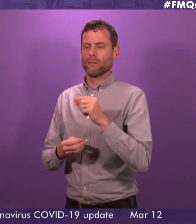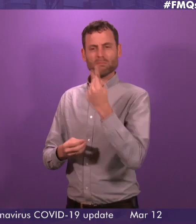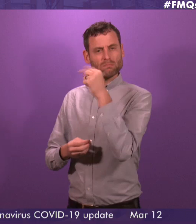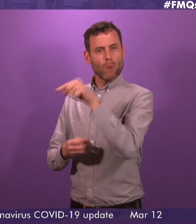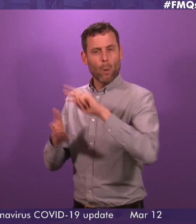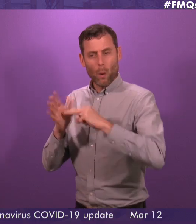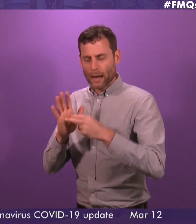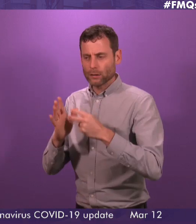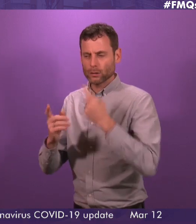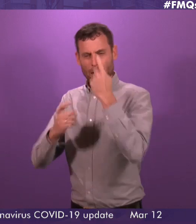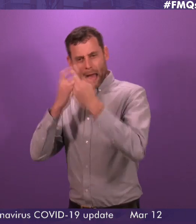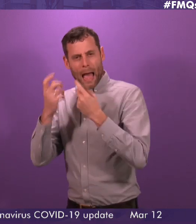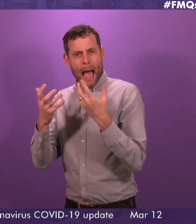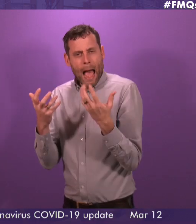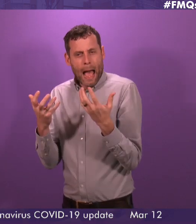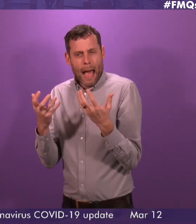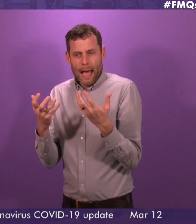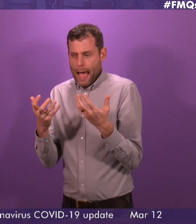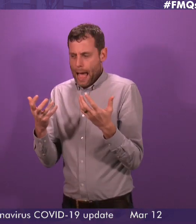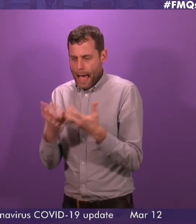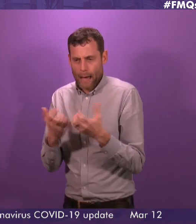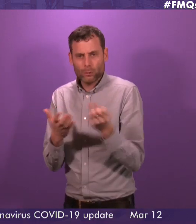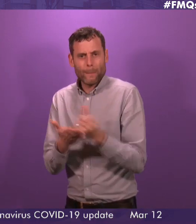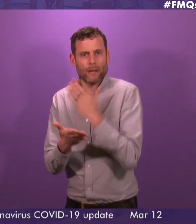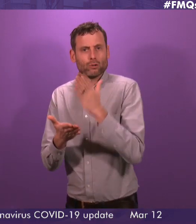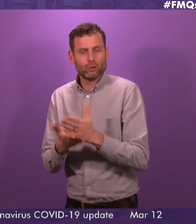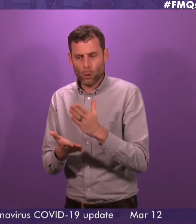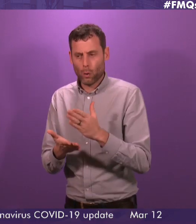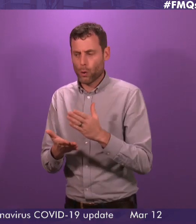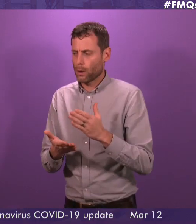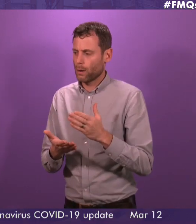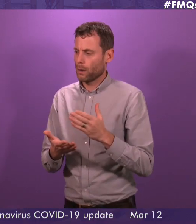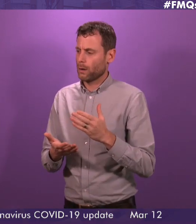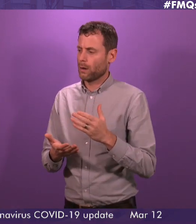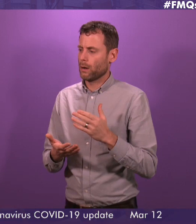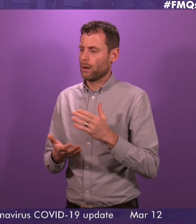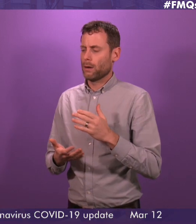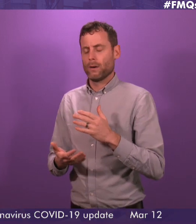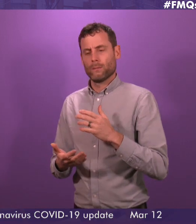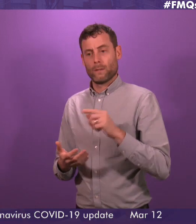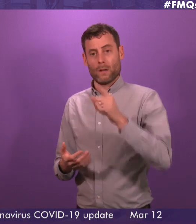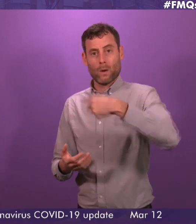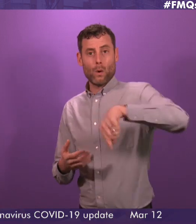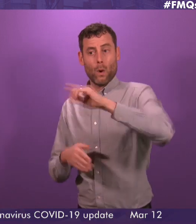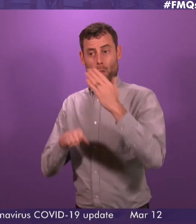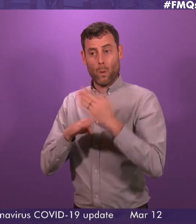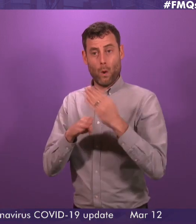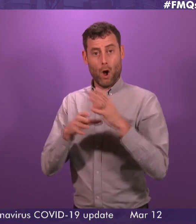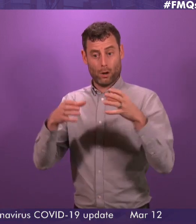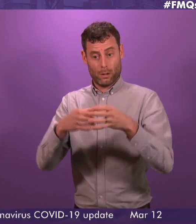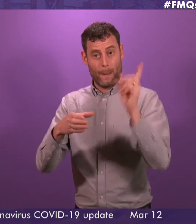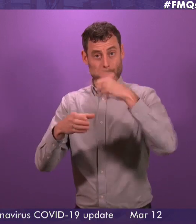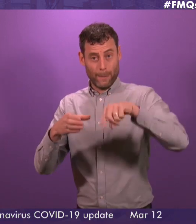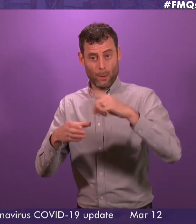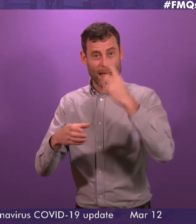areas. One is what can be done to ensure that that workforce is as high in number as